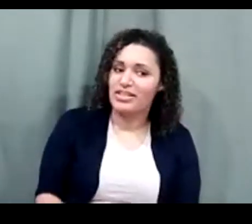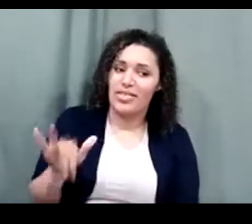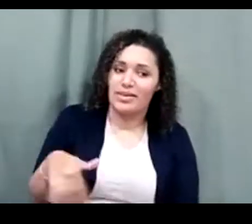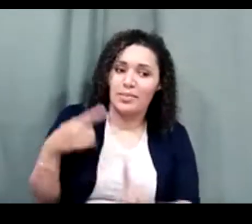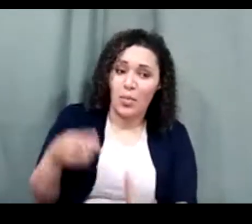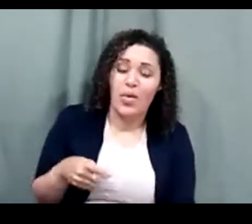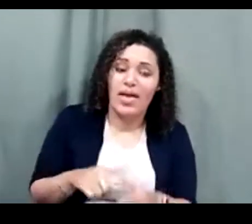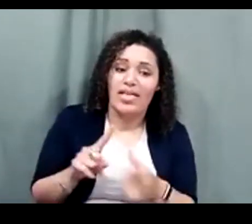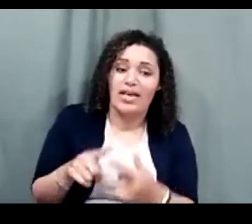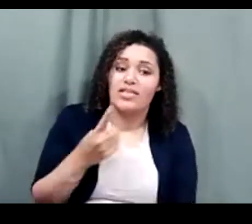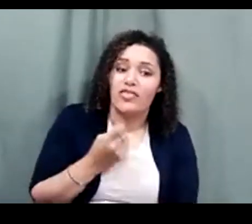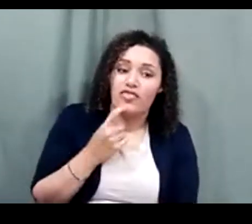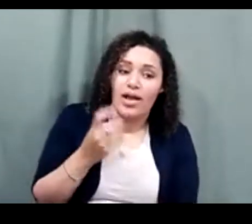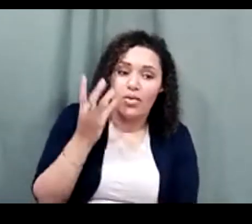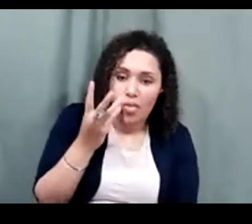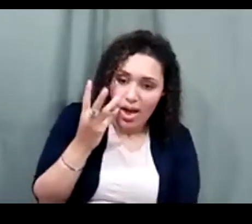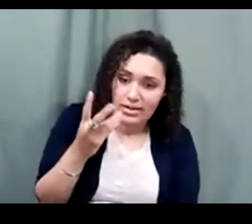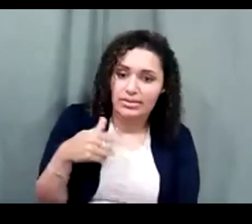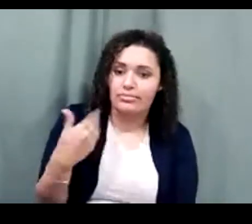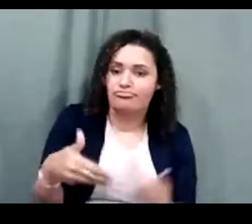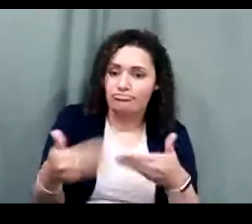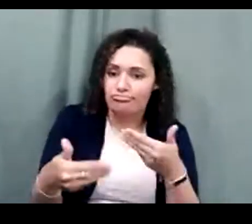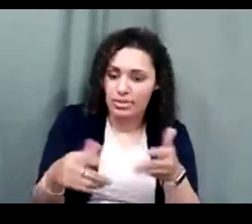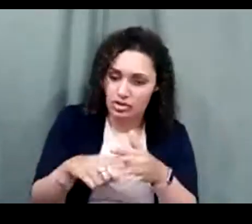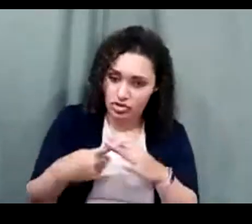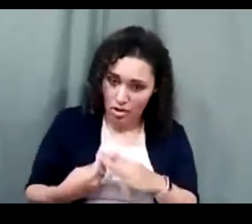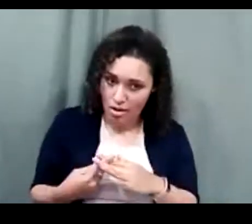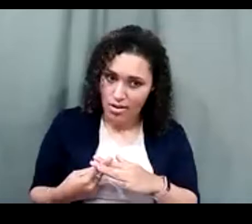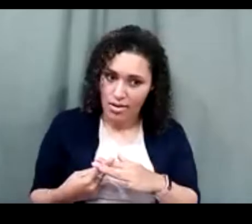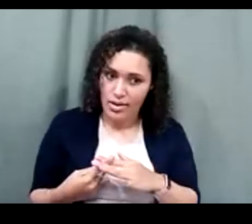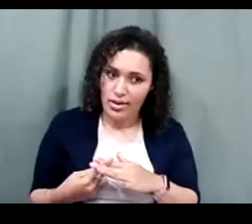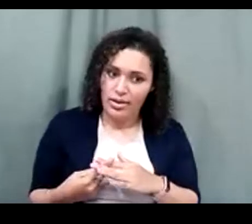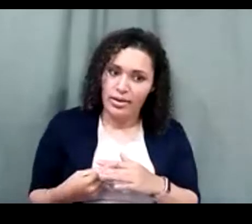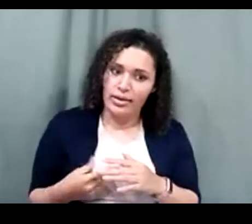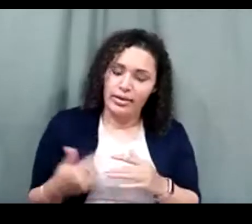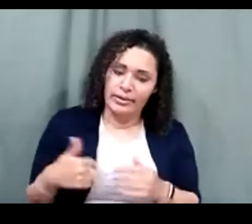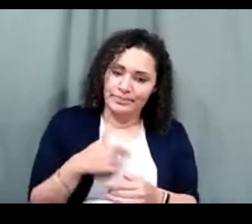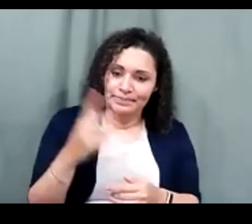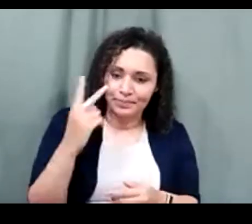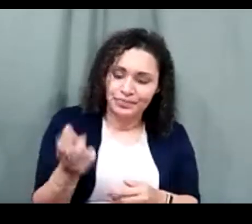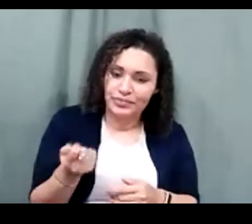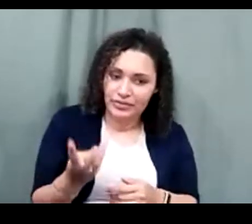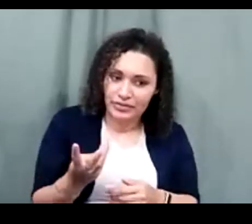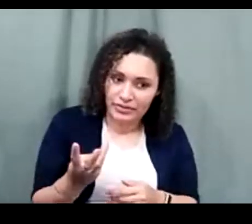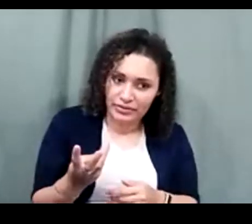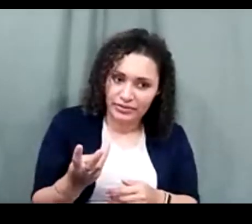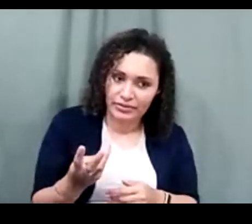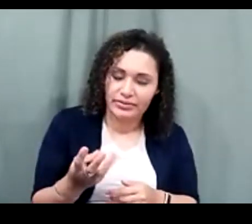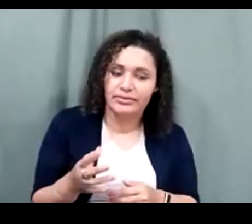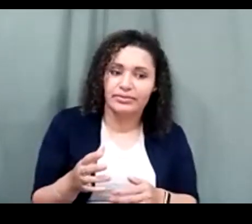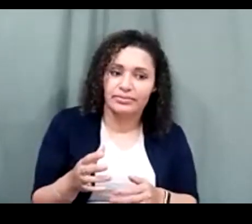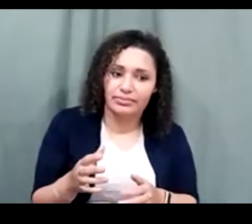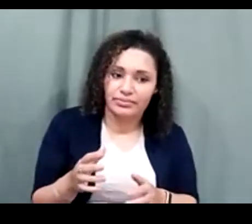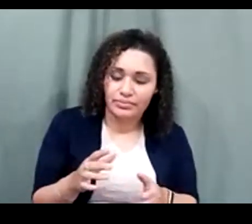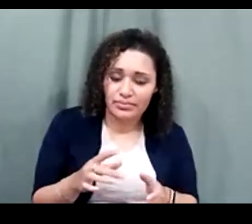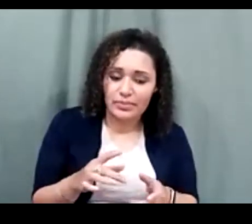the red wines, again, once they get going, it's usually sort of, we see a few bubbles and then we'll heat up the tanks. And